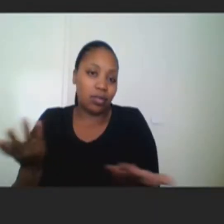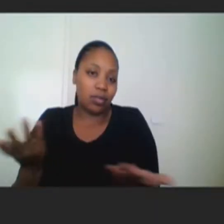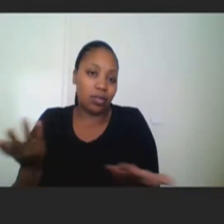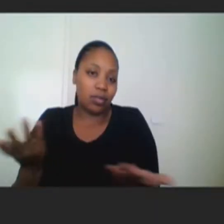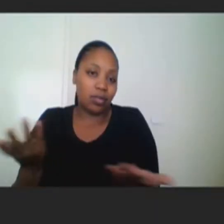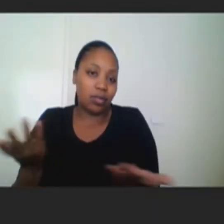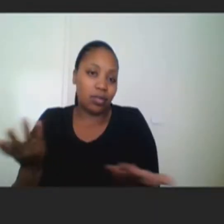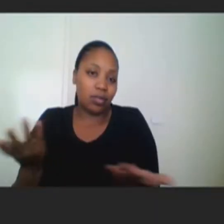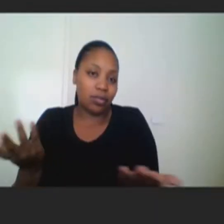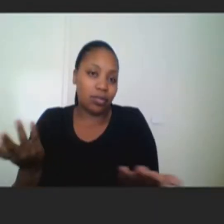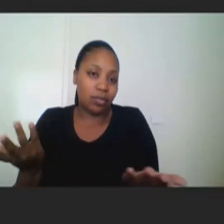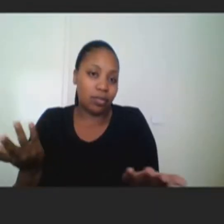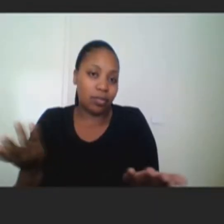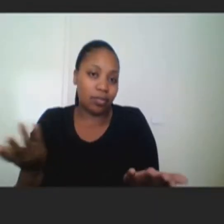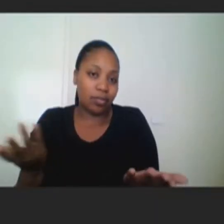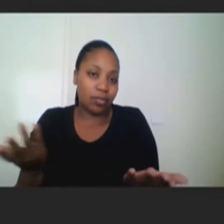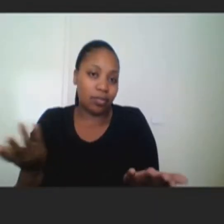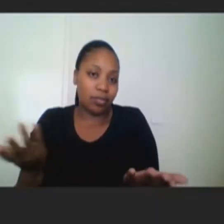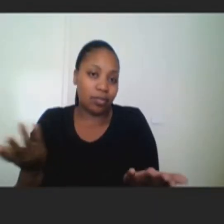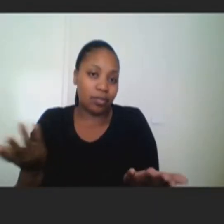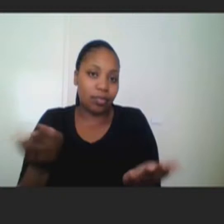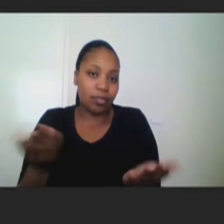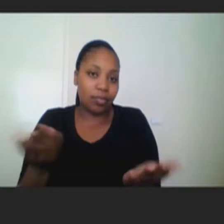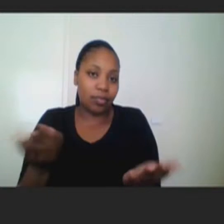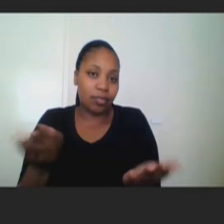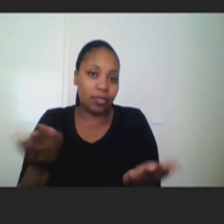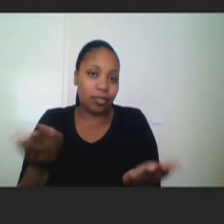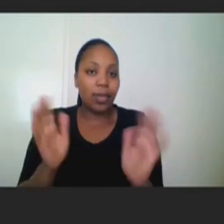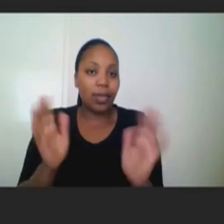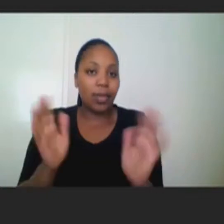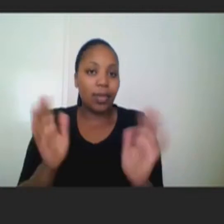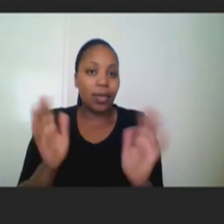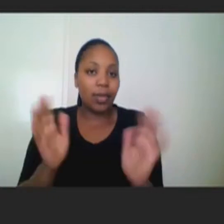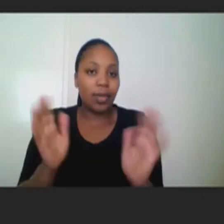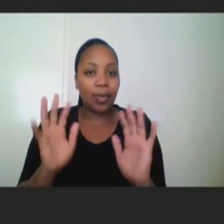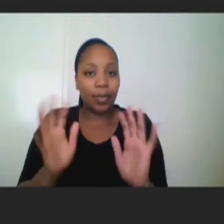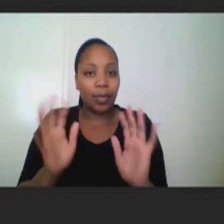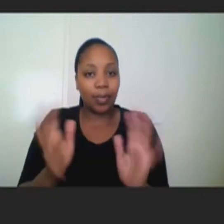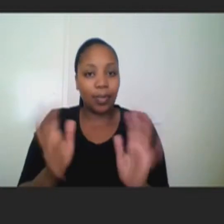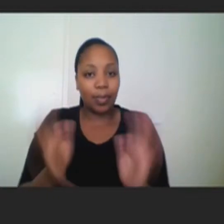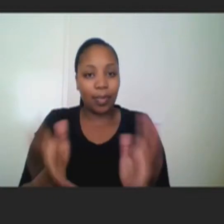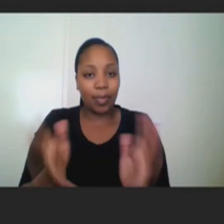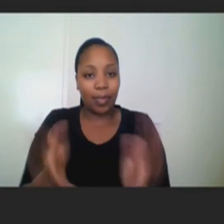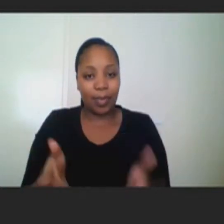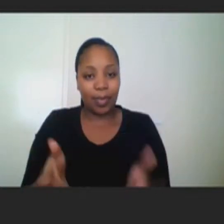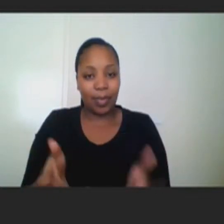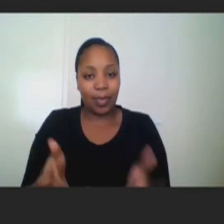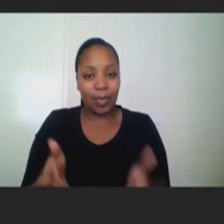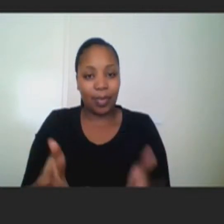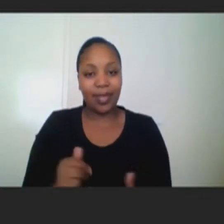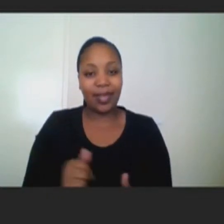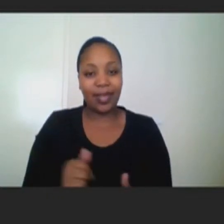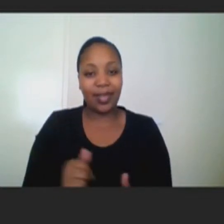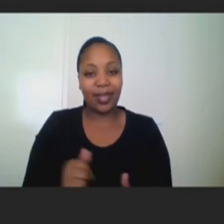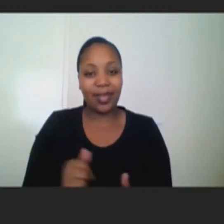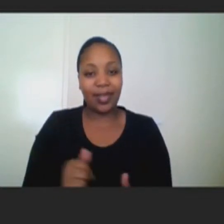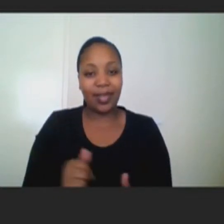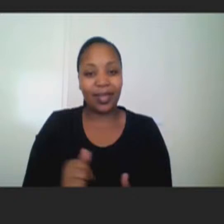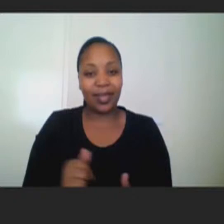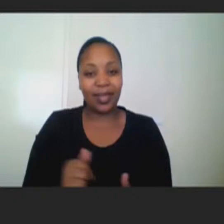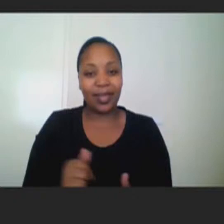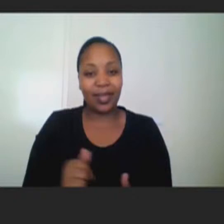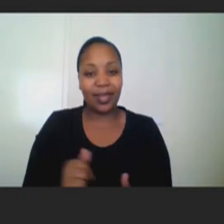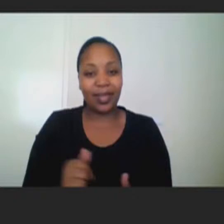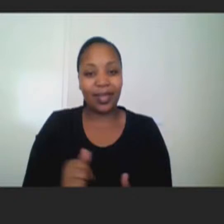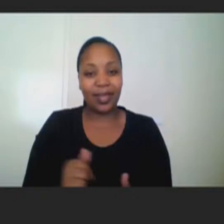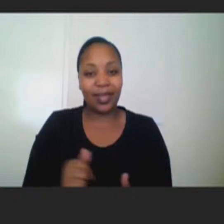Thanks. I'll try and respond to a few questions relating to the hospital data. As Dr. Dhlomo shared, we have some